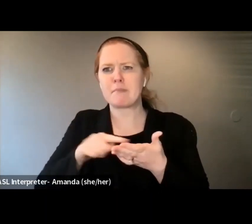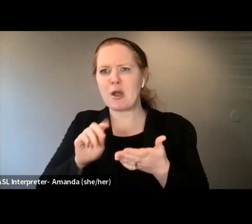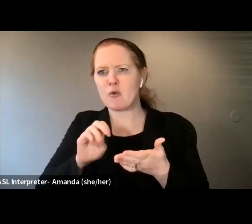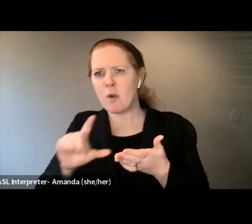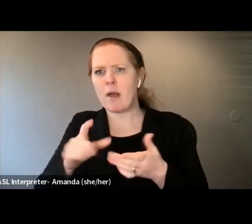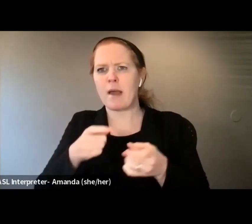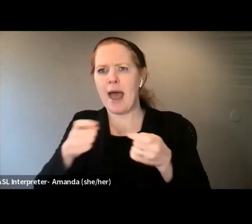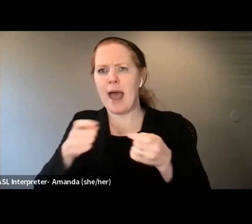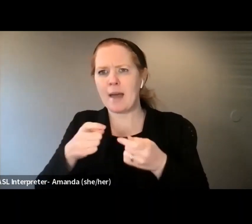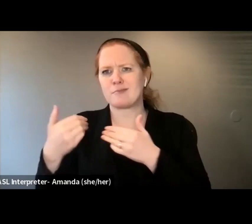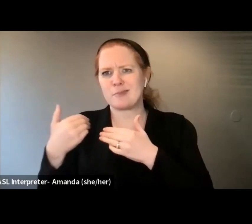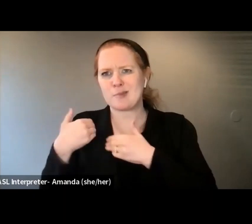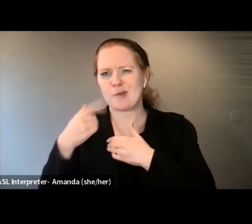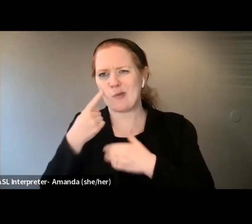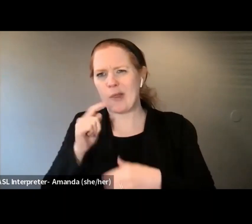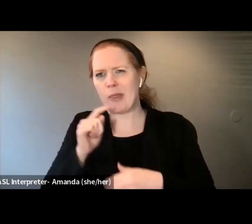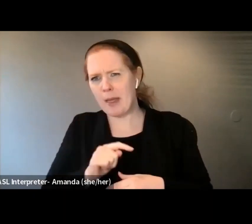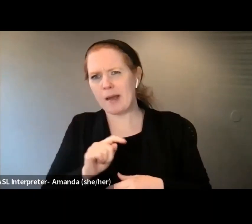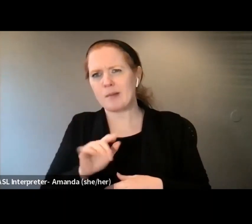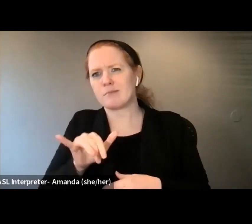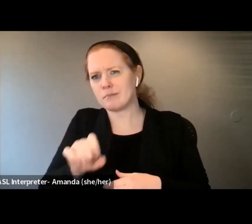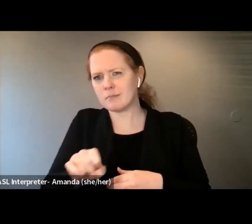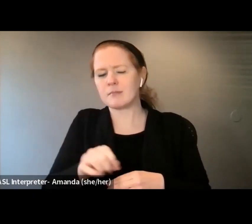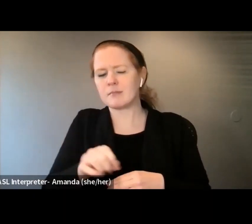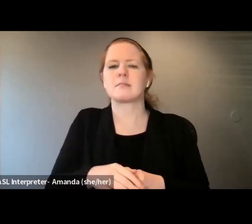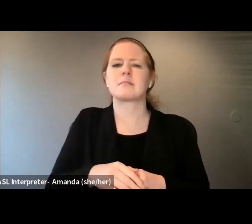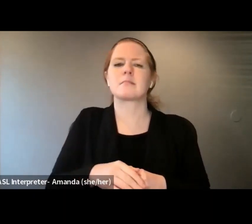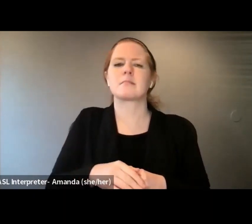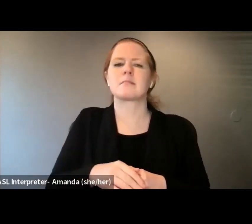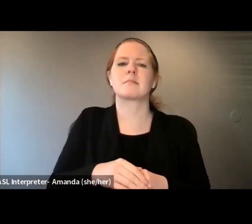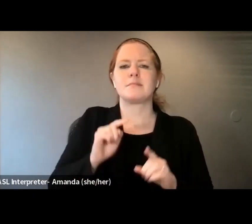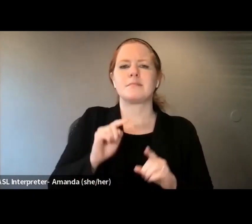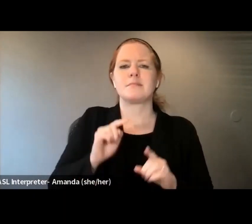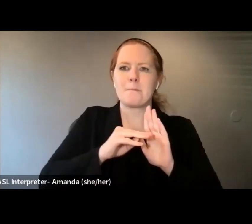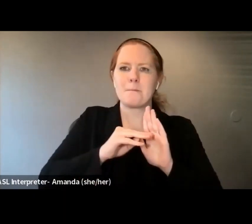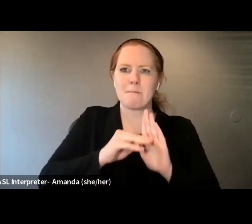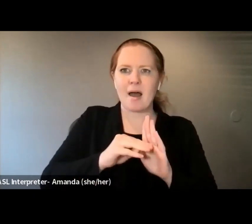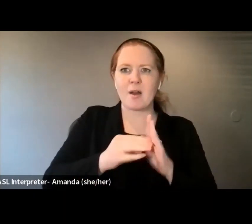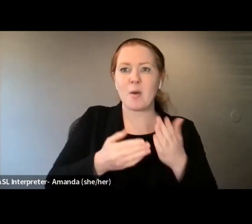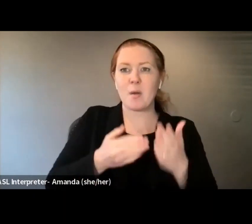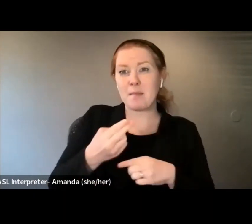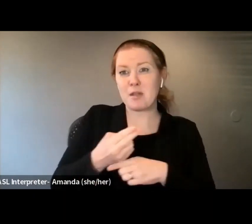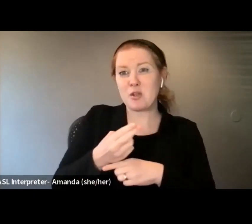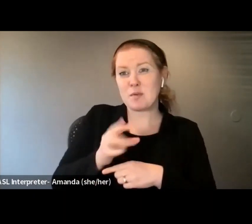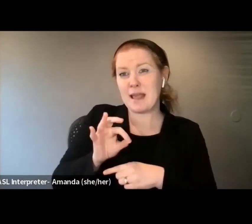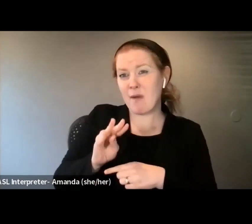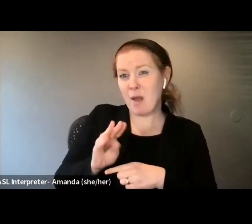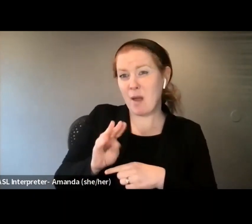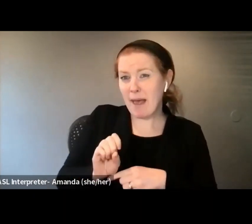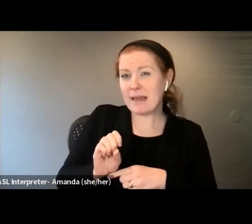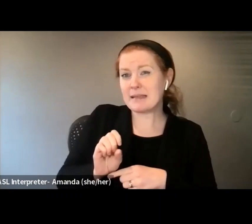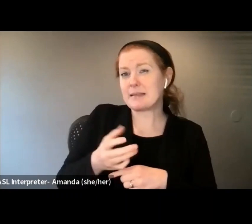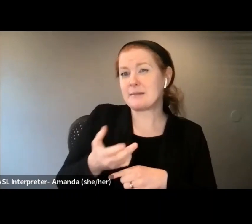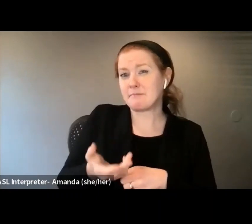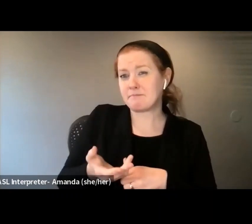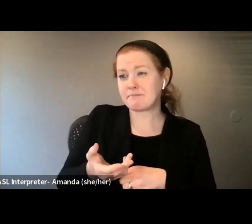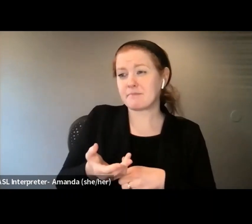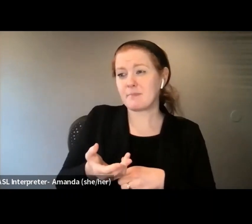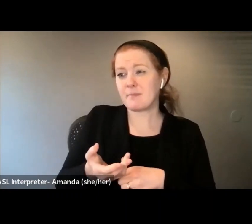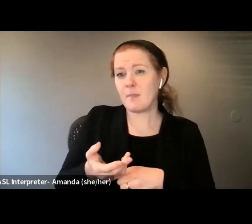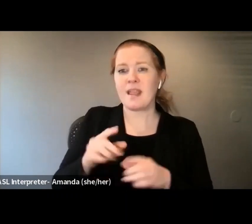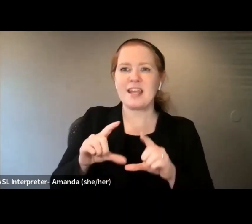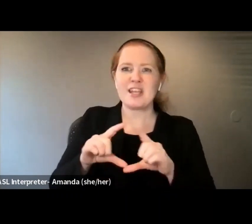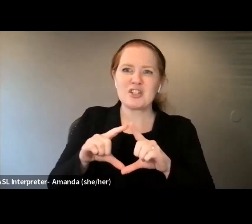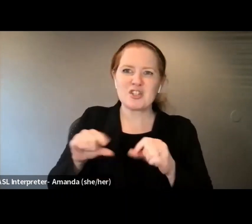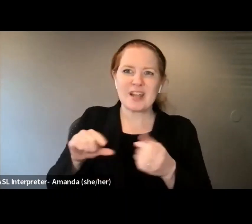responsibilities for them. So, in this model, the participant might use an FMS to, for example, cut checks to their